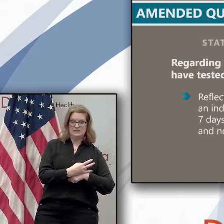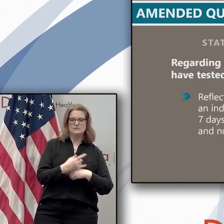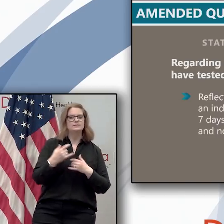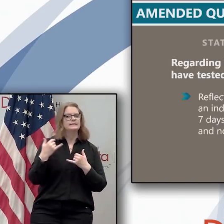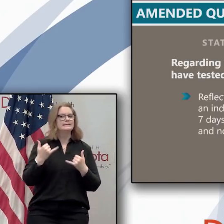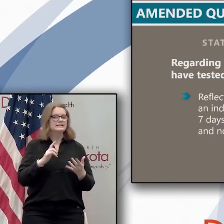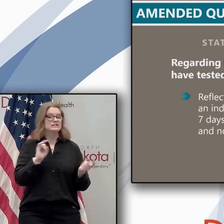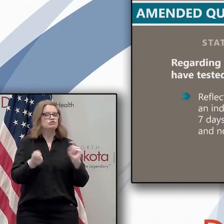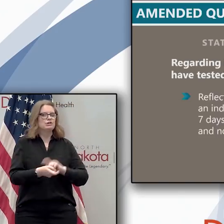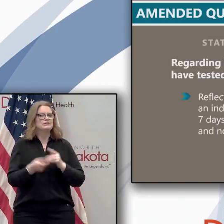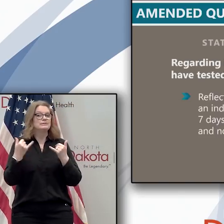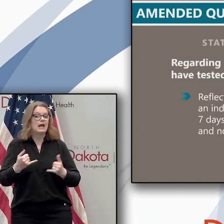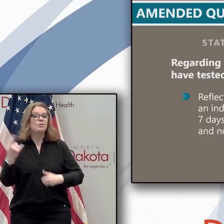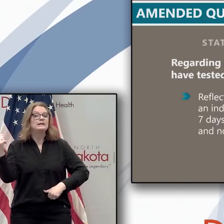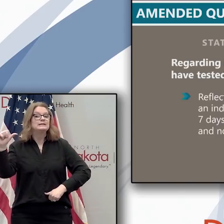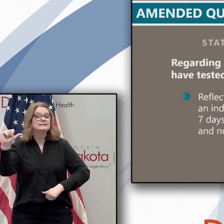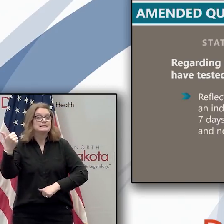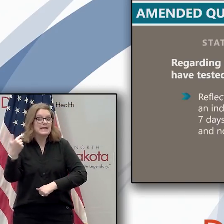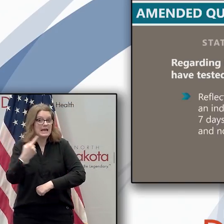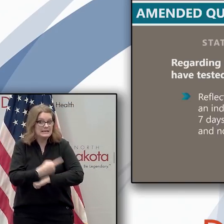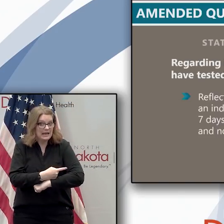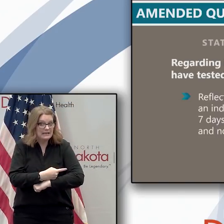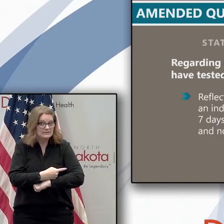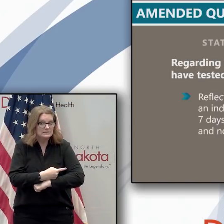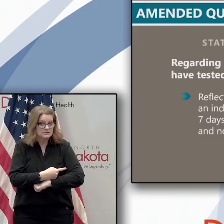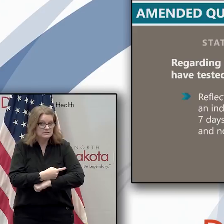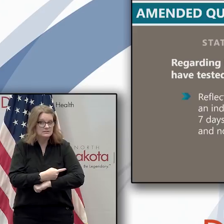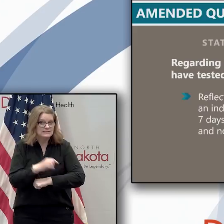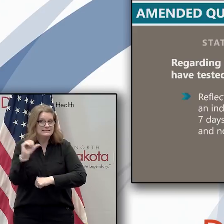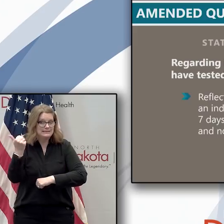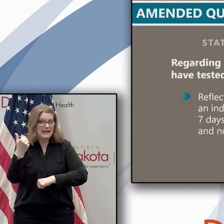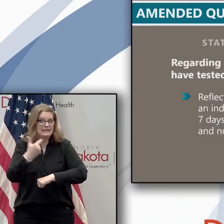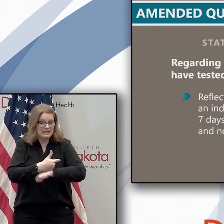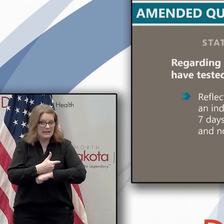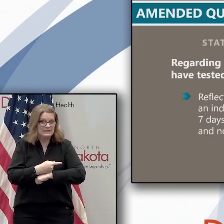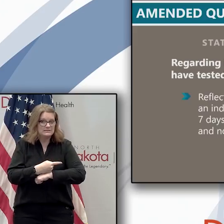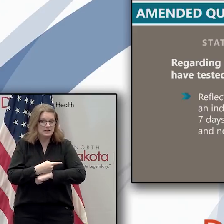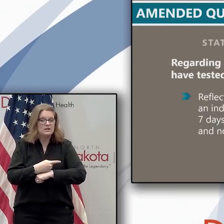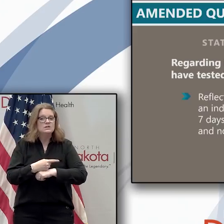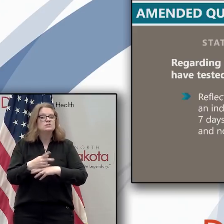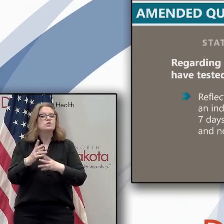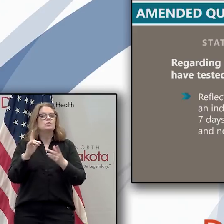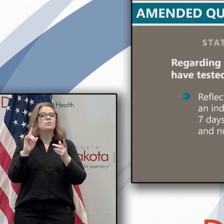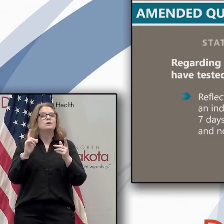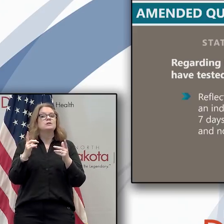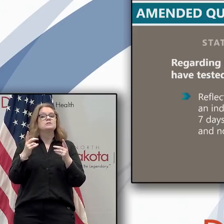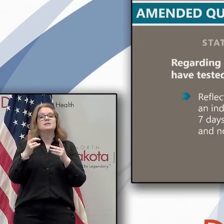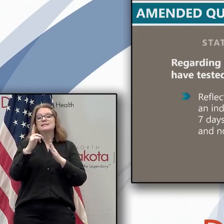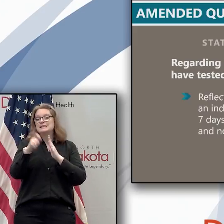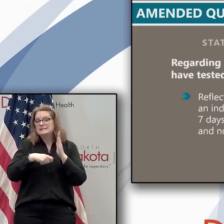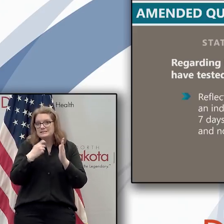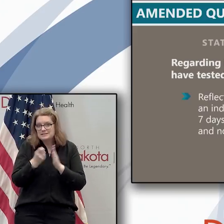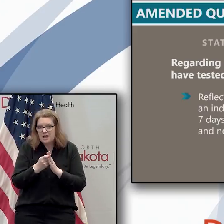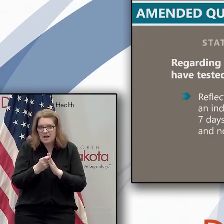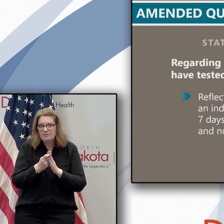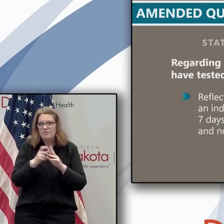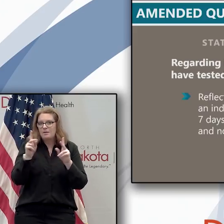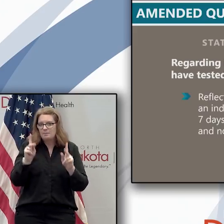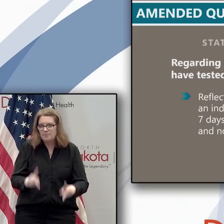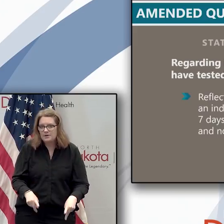now 10 days. And so this actually extends the guidance for updating the amount of time a person